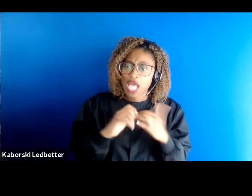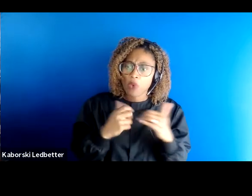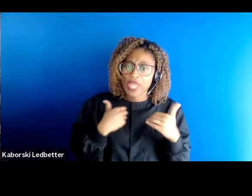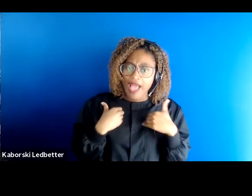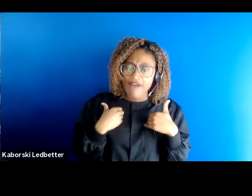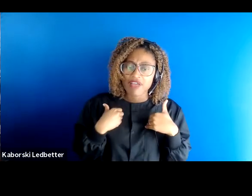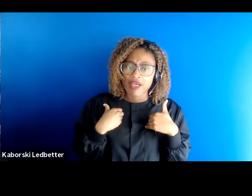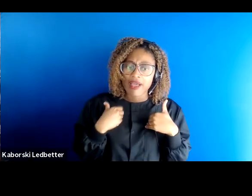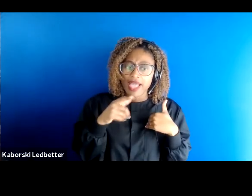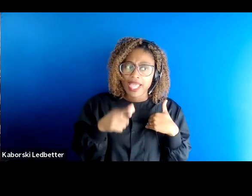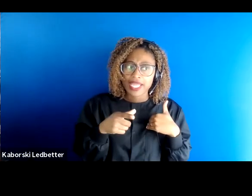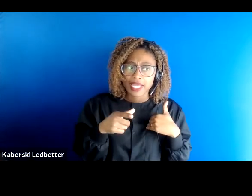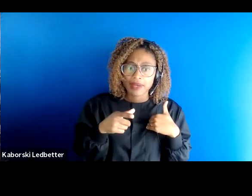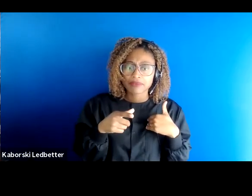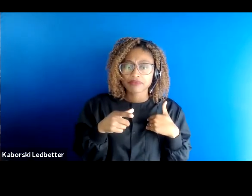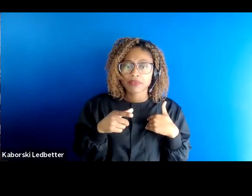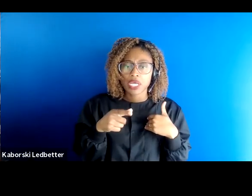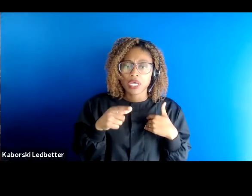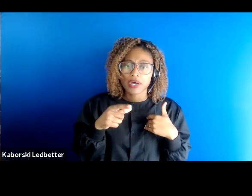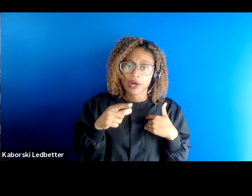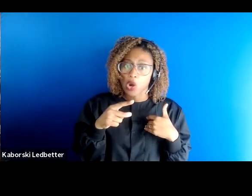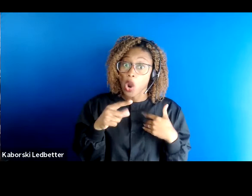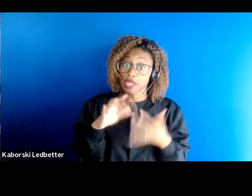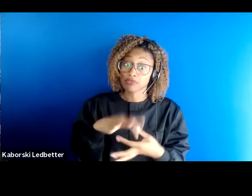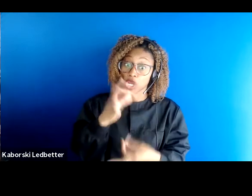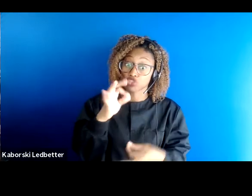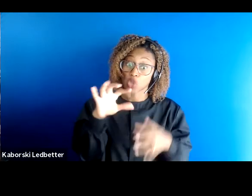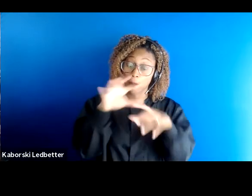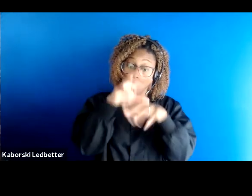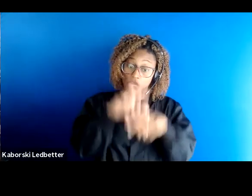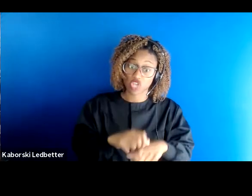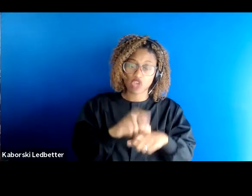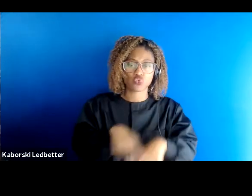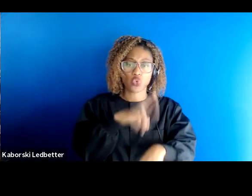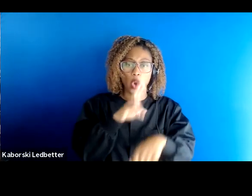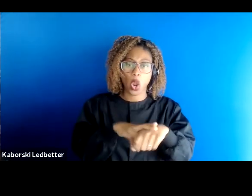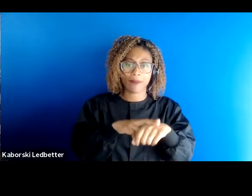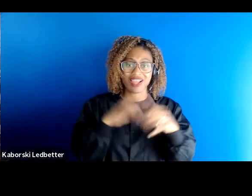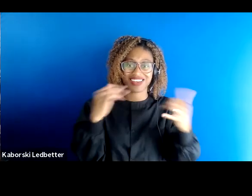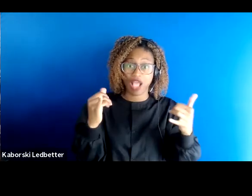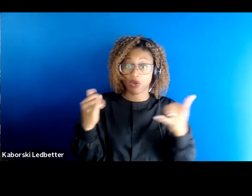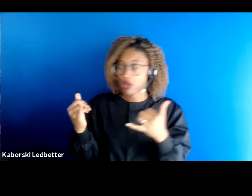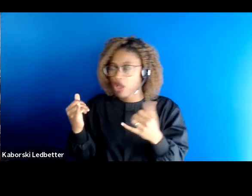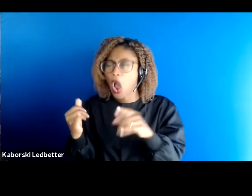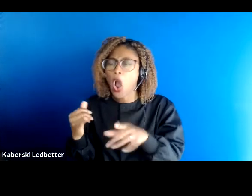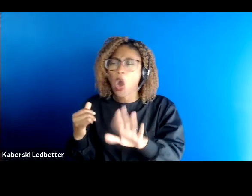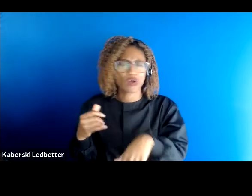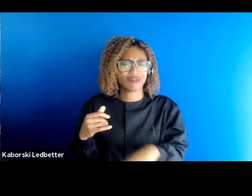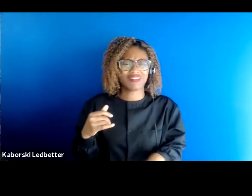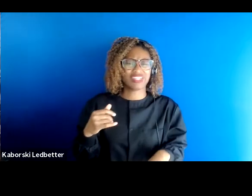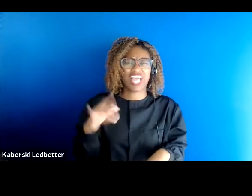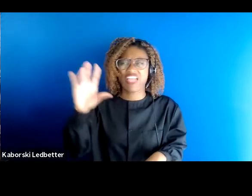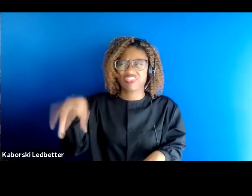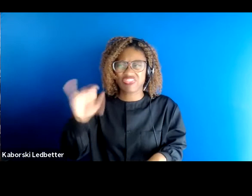practice that is normalized to today where it's seen as devil